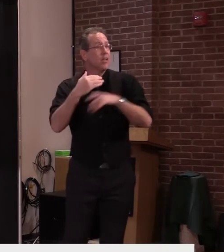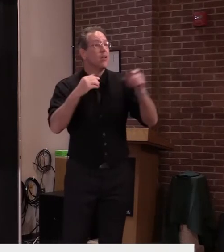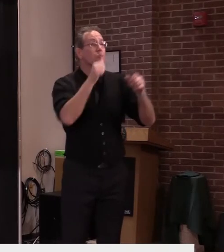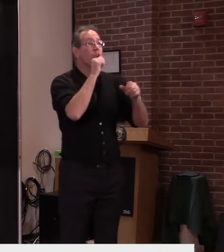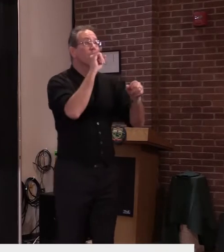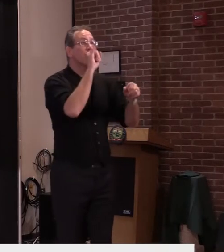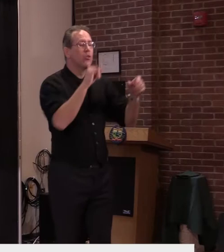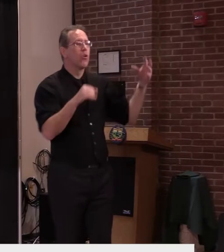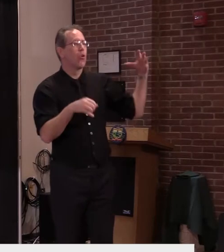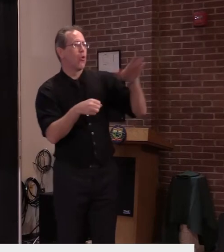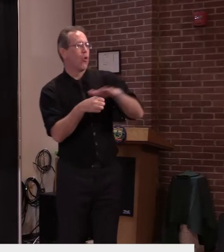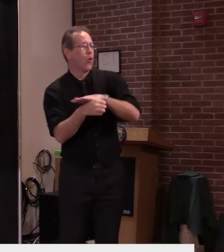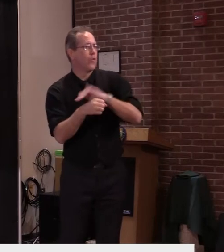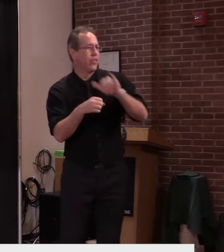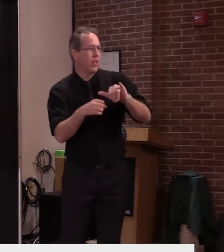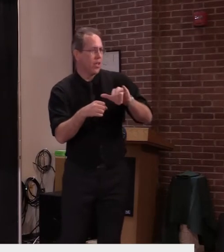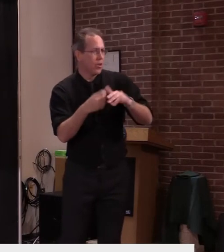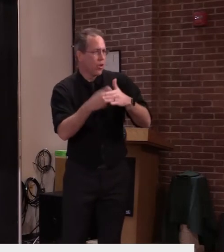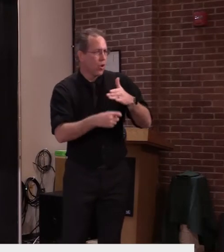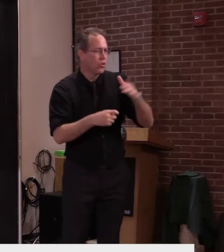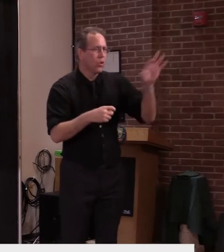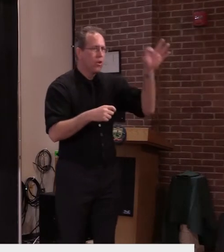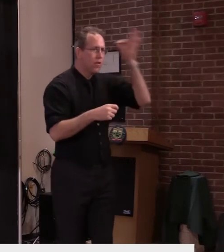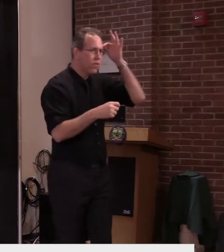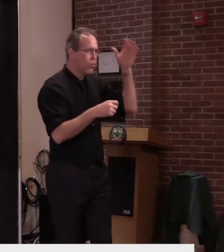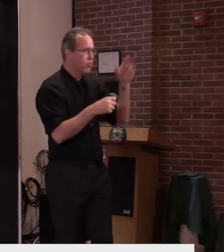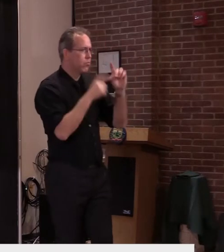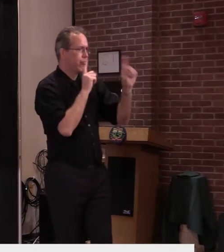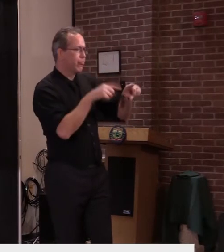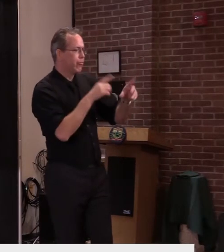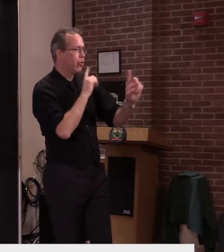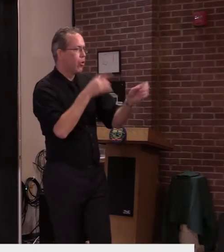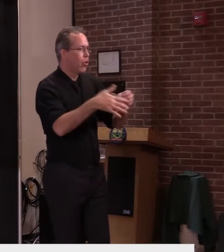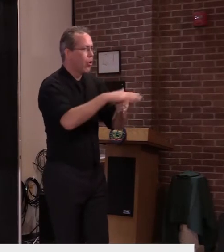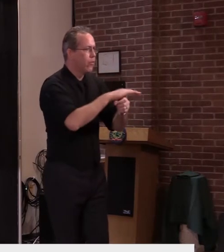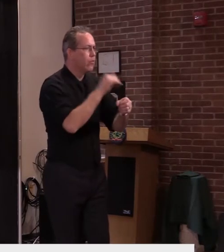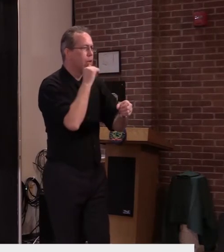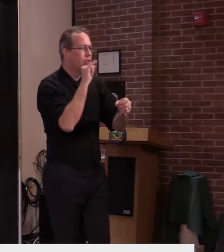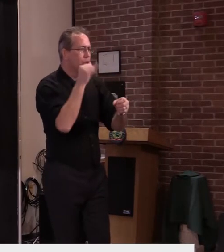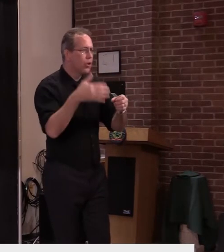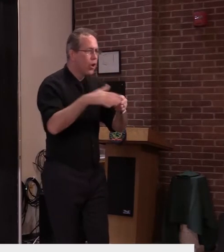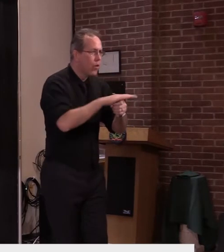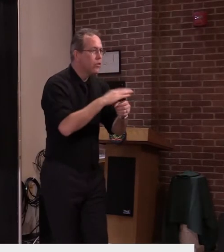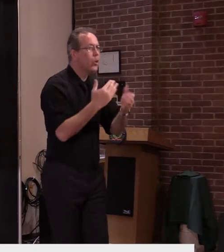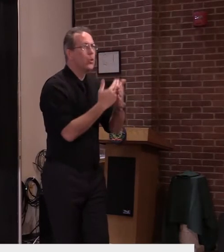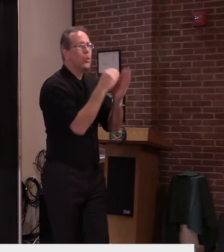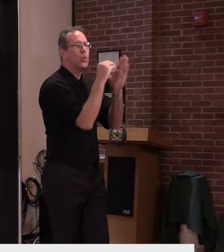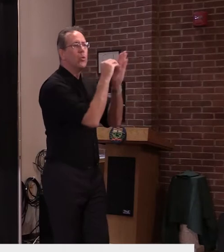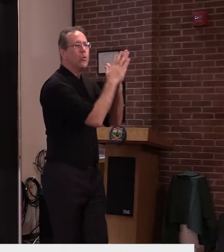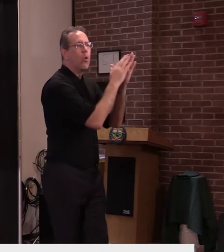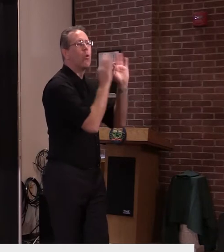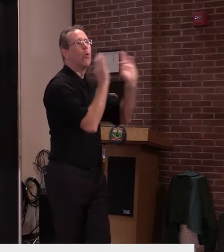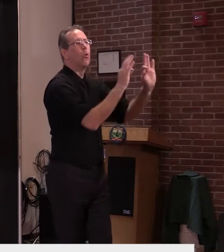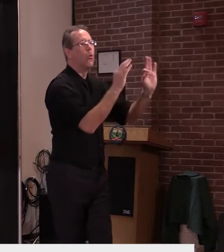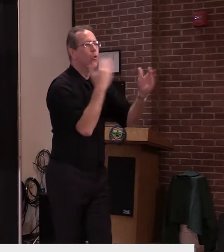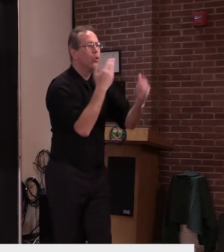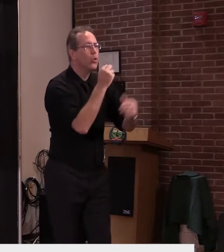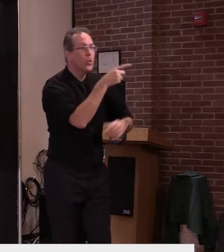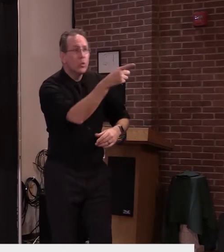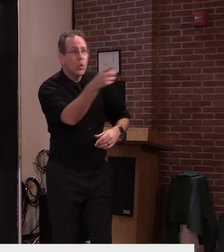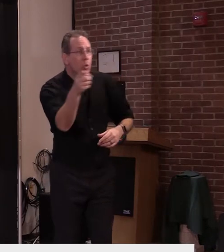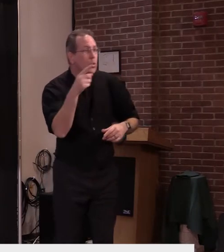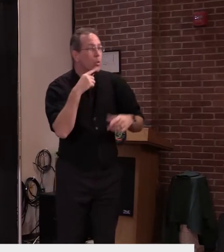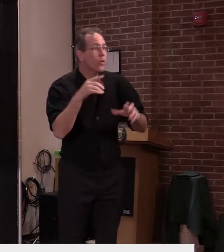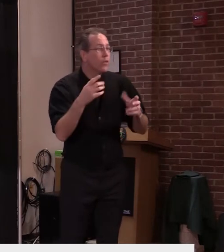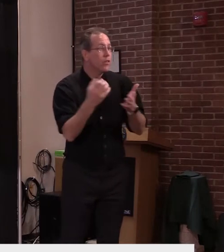about 140,000 Vermonters. This new rule will now apply to all of those who have commercial insurance beyond